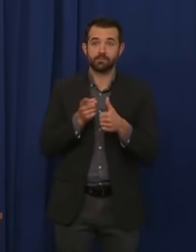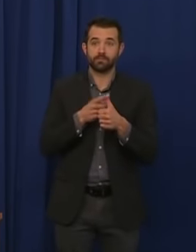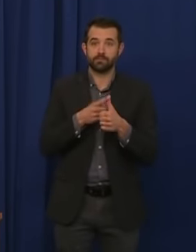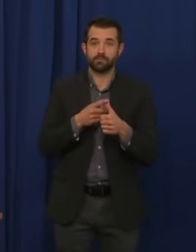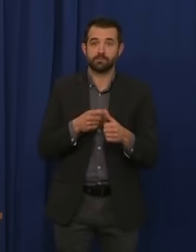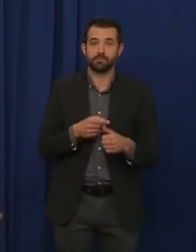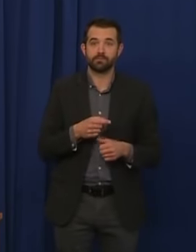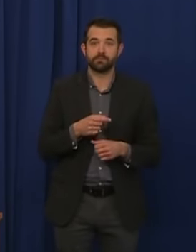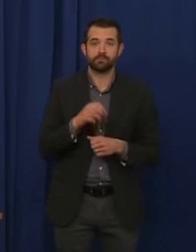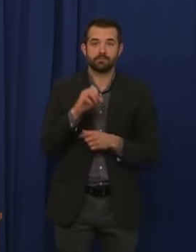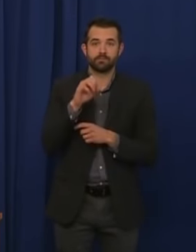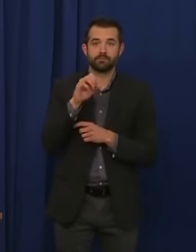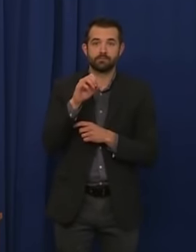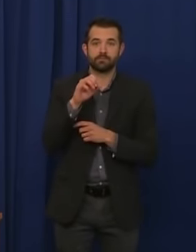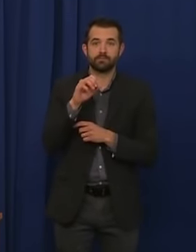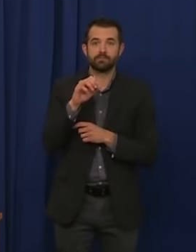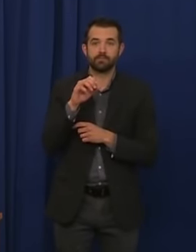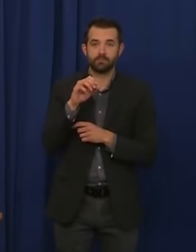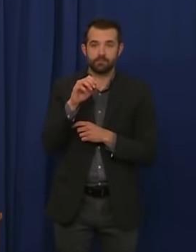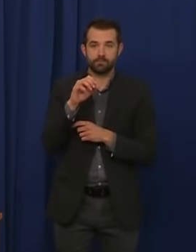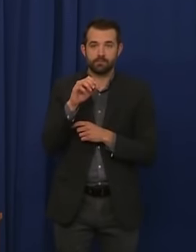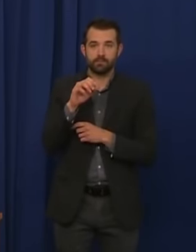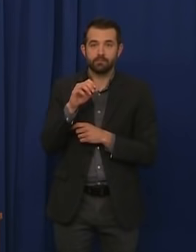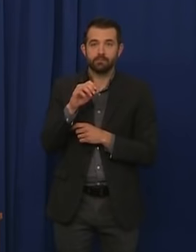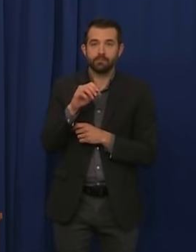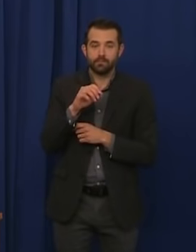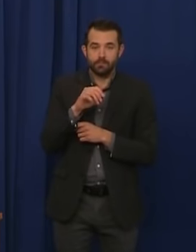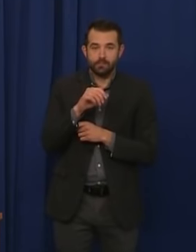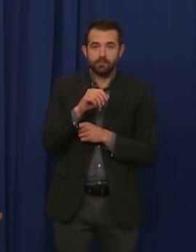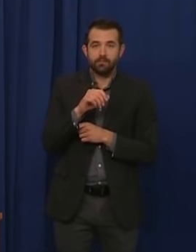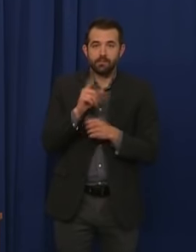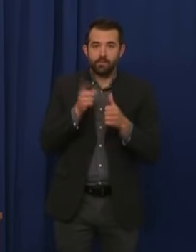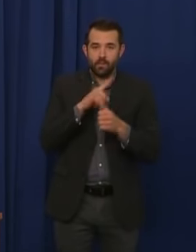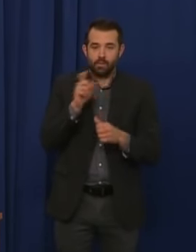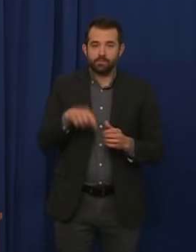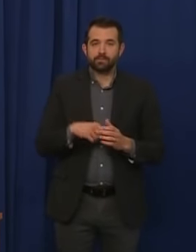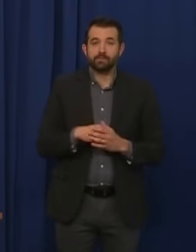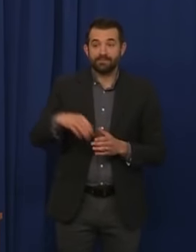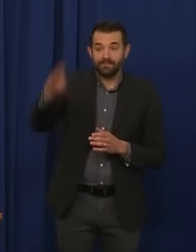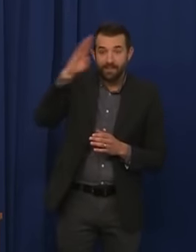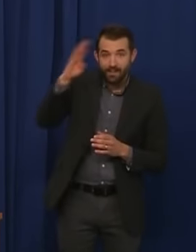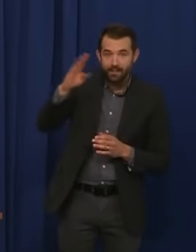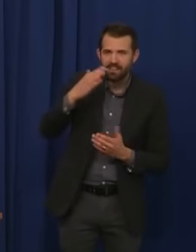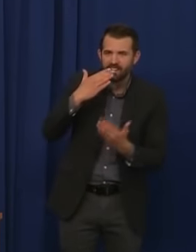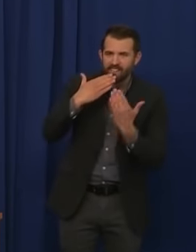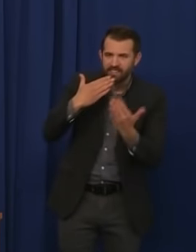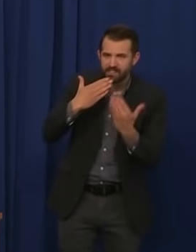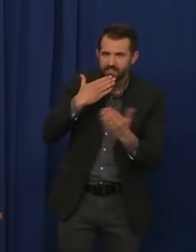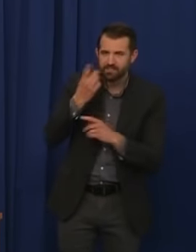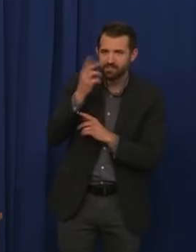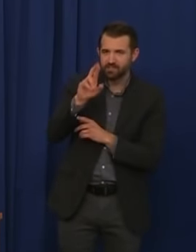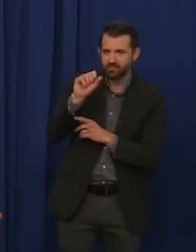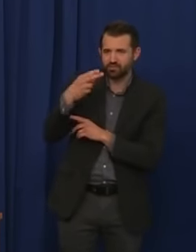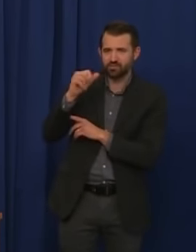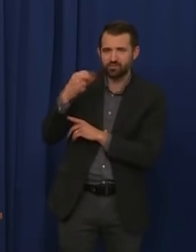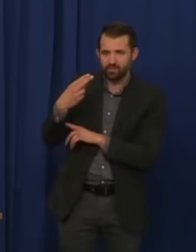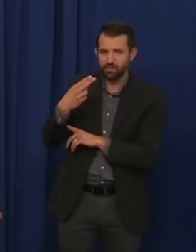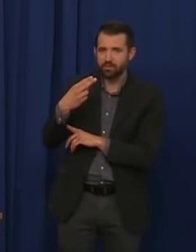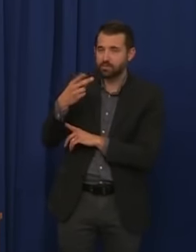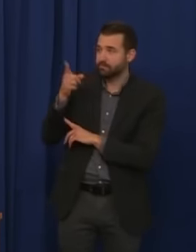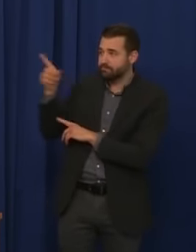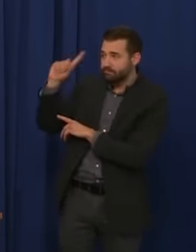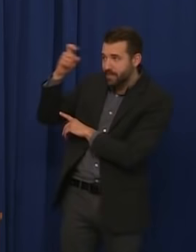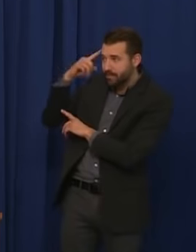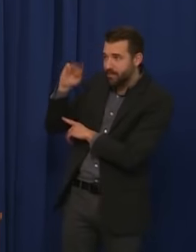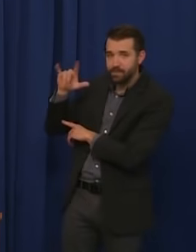Emily Tadlock from WABI. Go ahead, Emily. Hi, thanks so much, Dr. Shaw and Governor Mills. Maybe this is